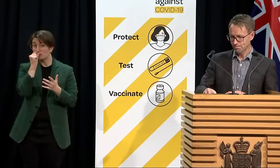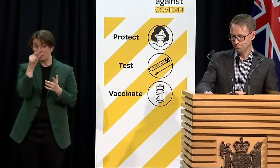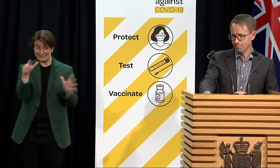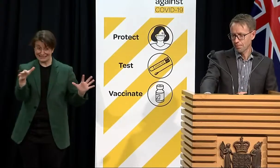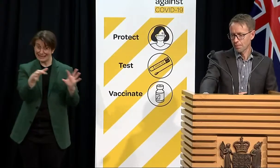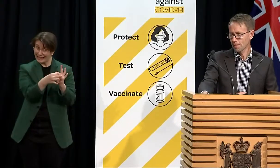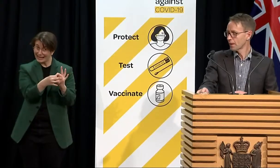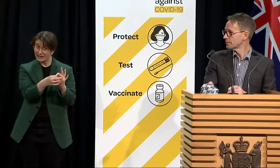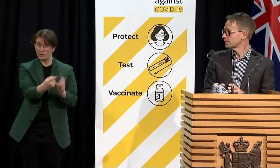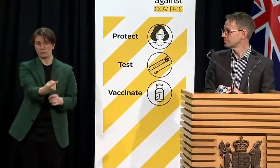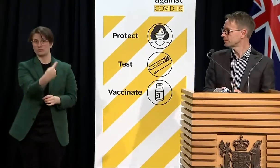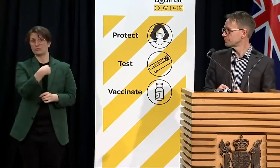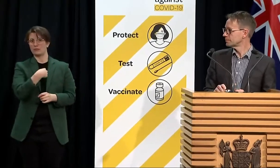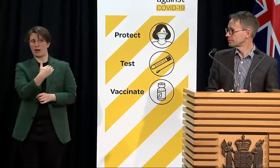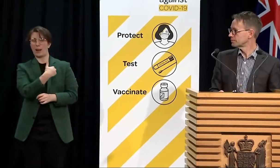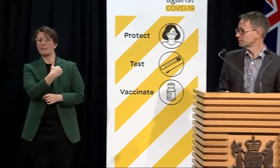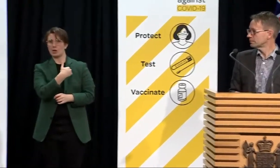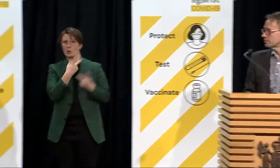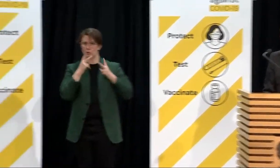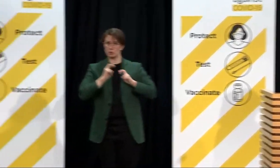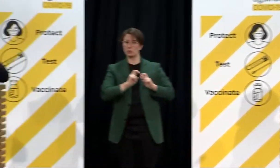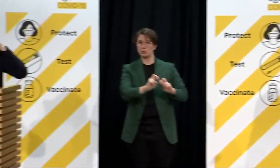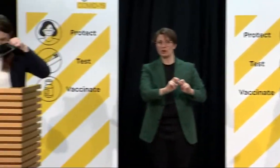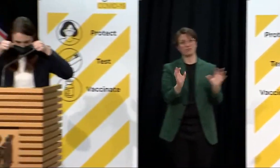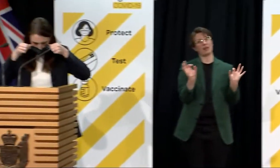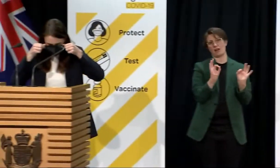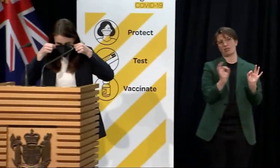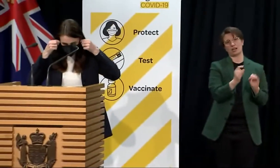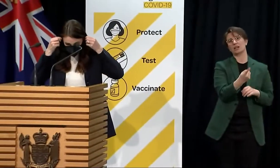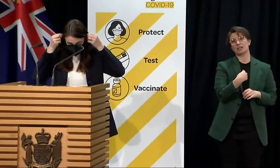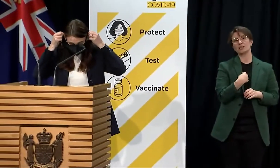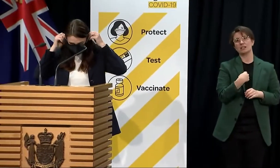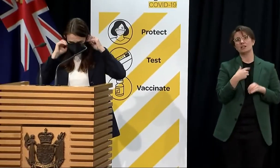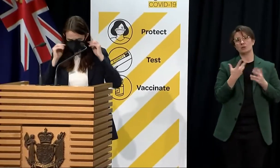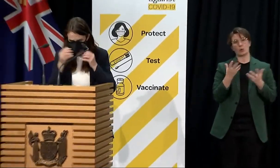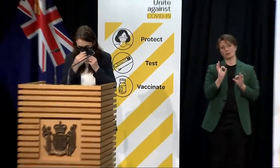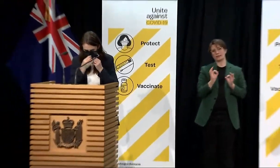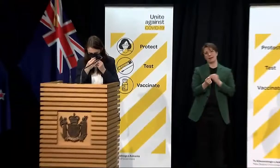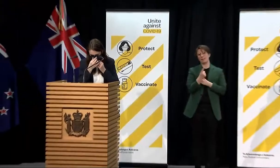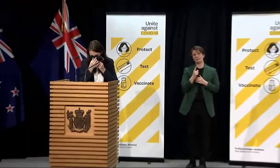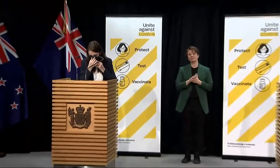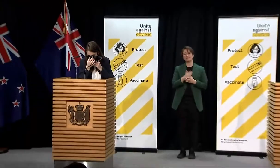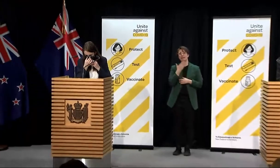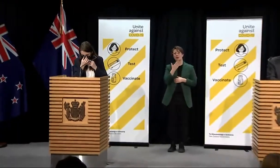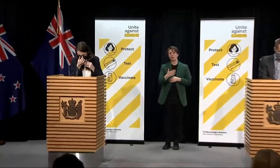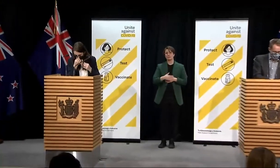about that. And we've separately been advised that it's unrelated. Thank you, everyone.